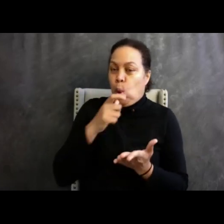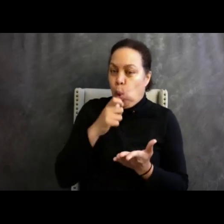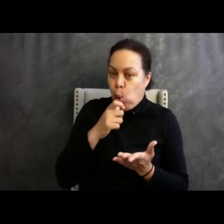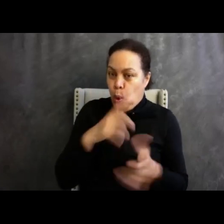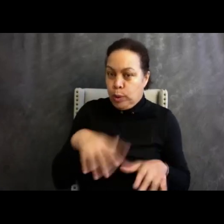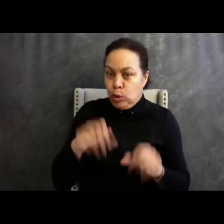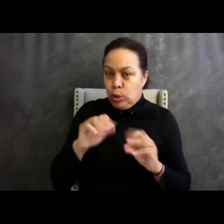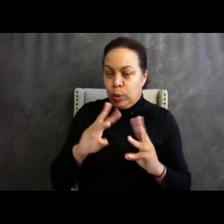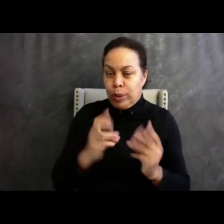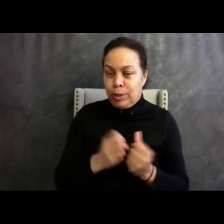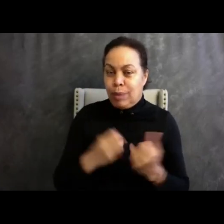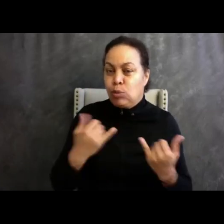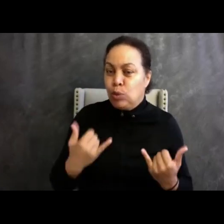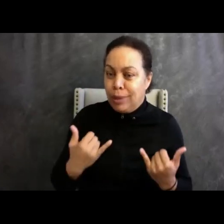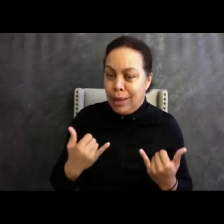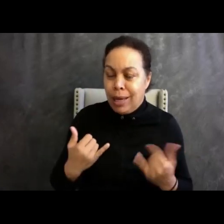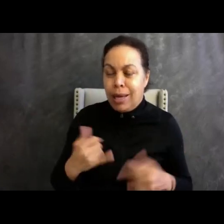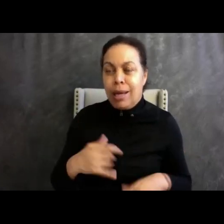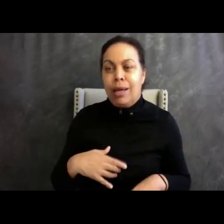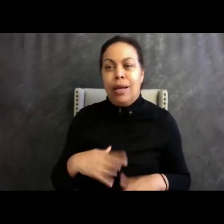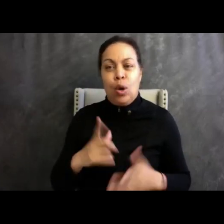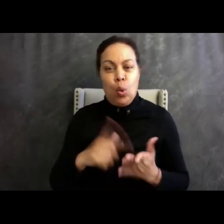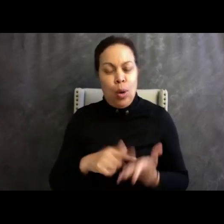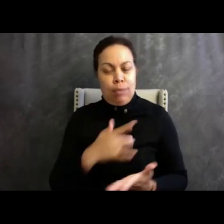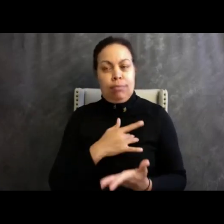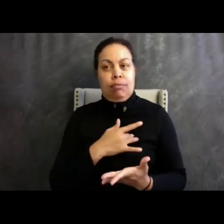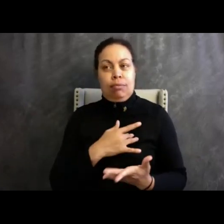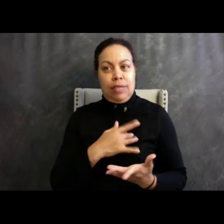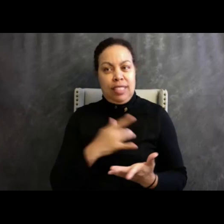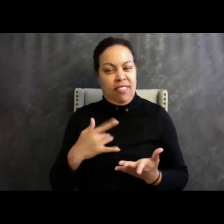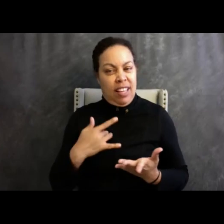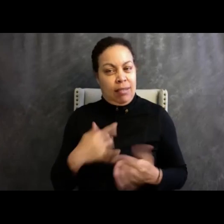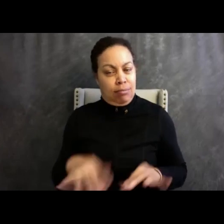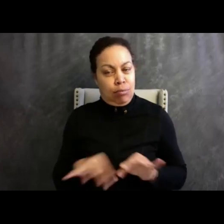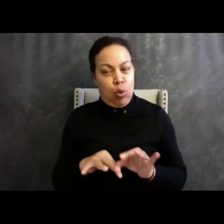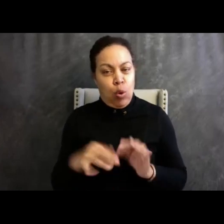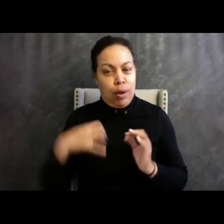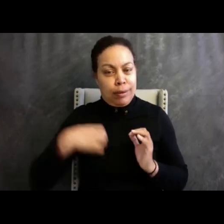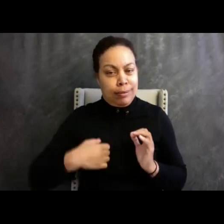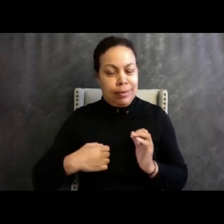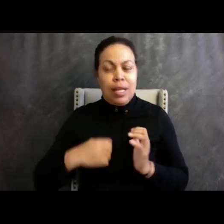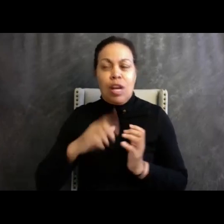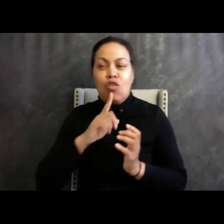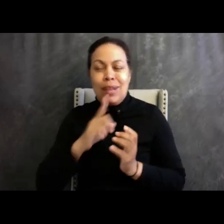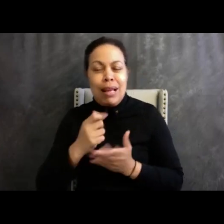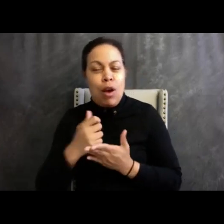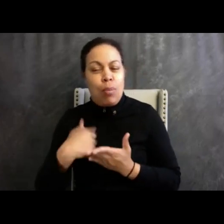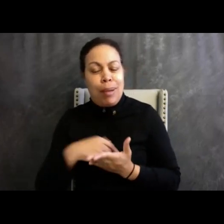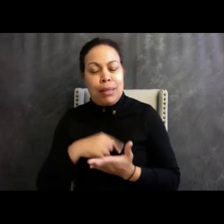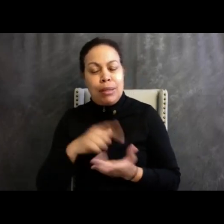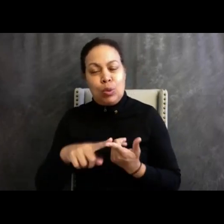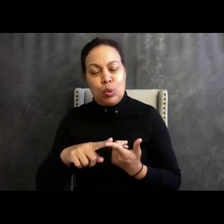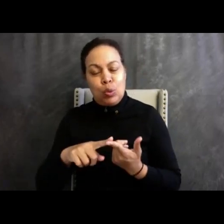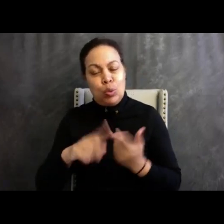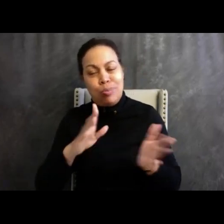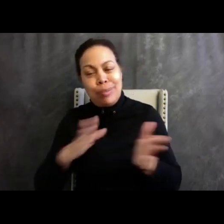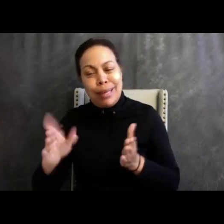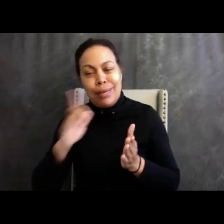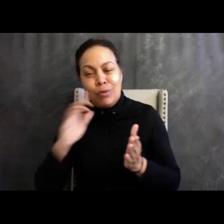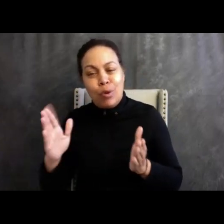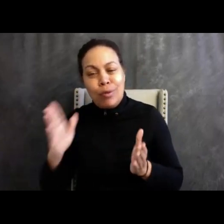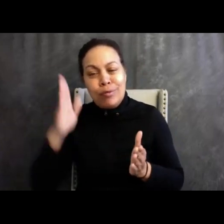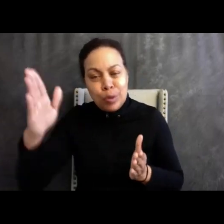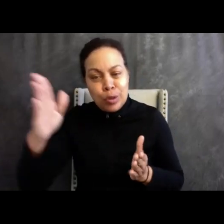with you, and so what we might take away and shape for future events at the Peale, and also about accessibility and